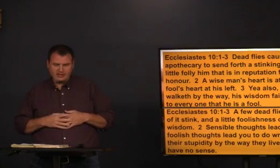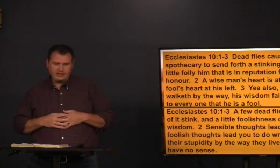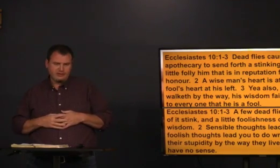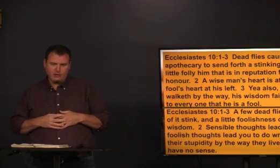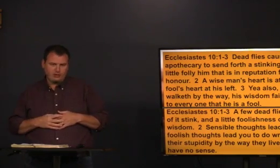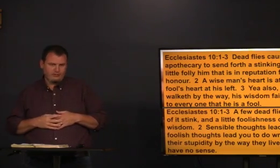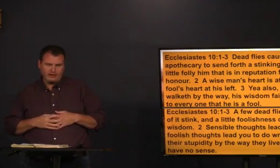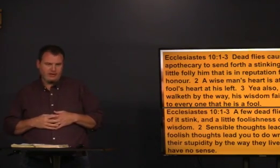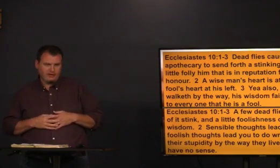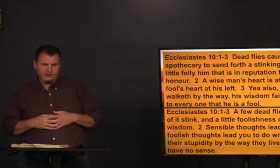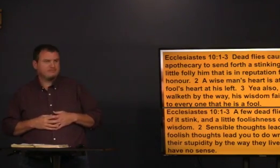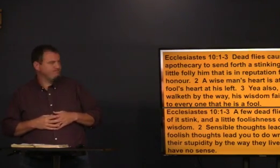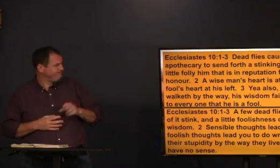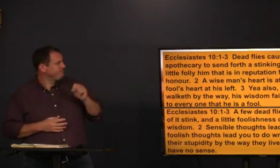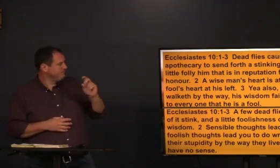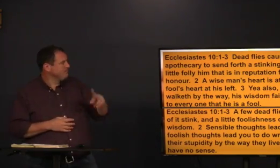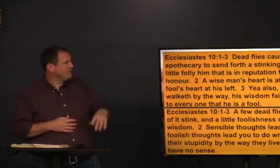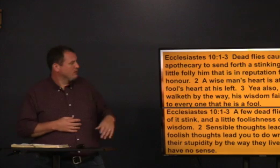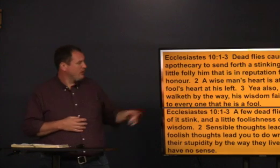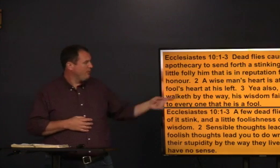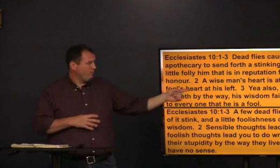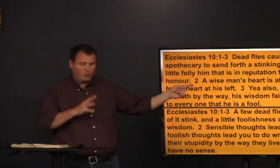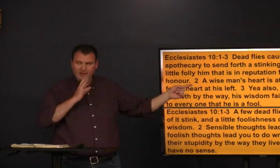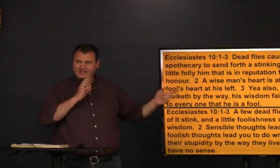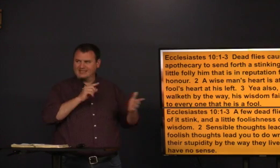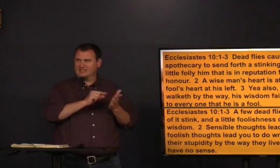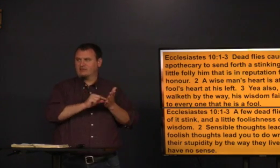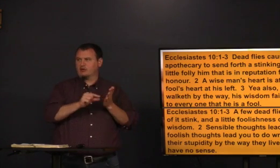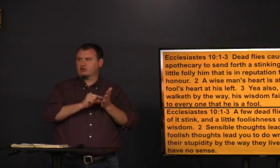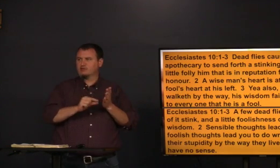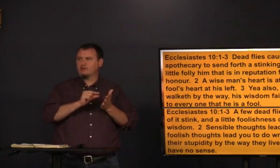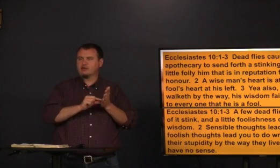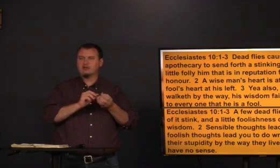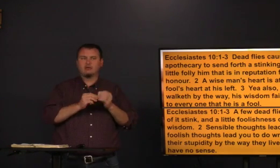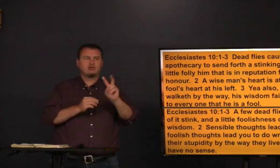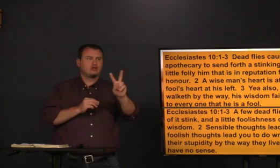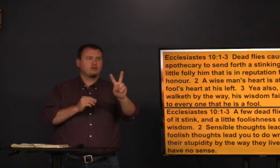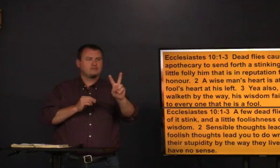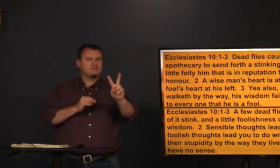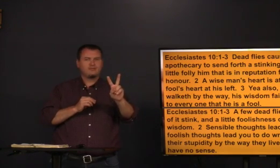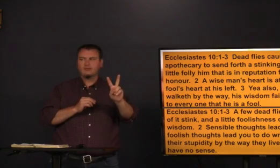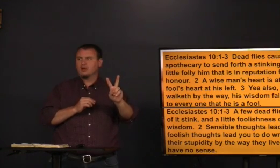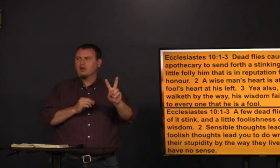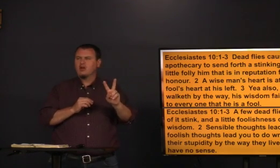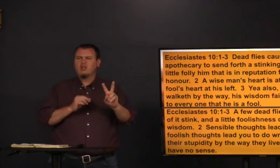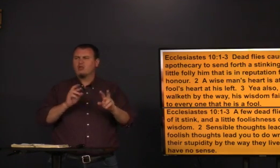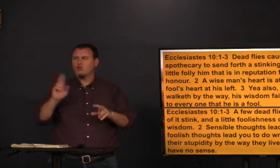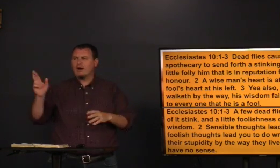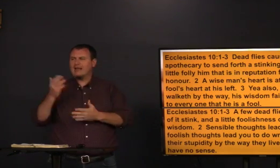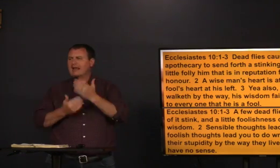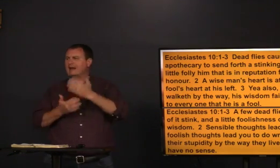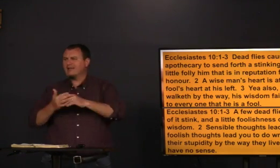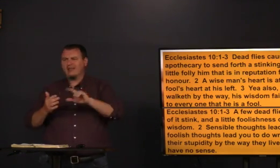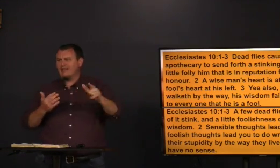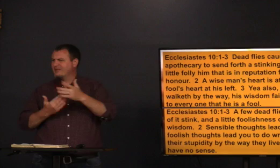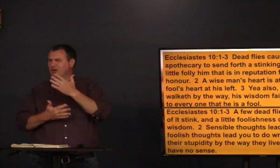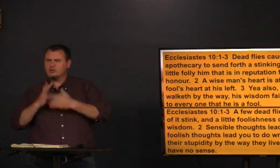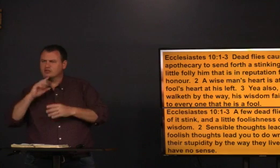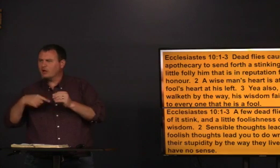Understand very little. But what is this verse, verse number 2? The right hand and the left hand. What's it talking